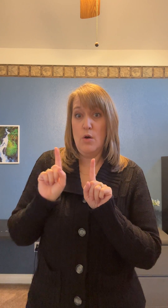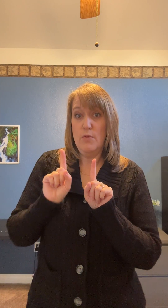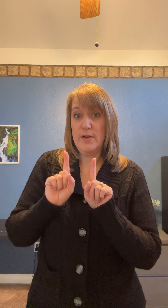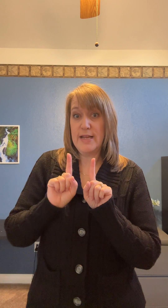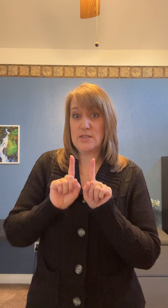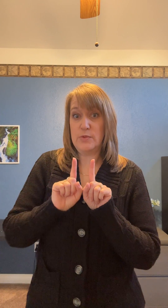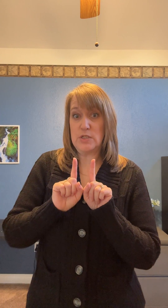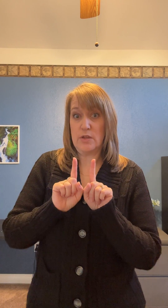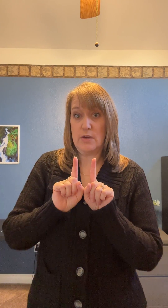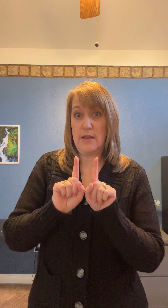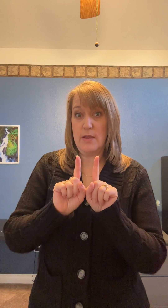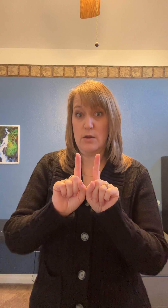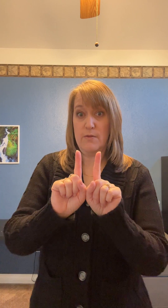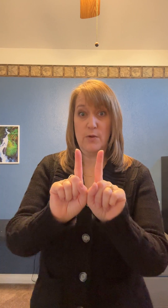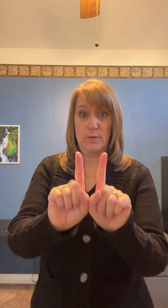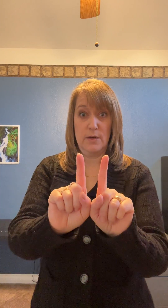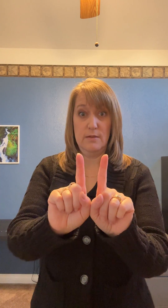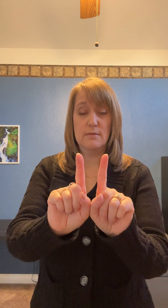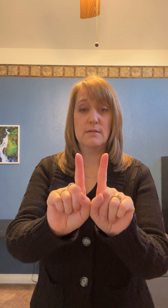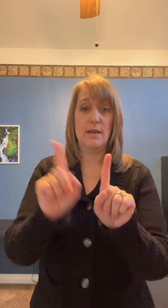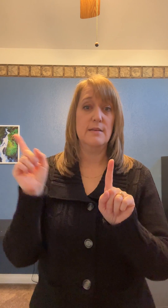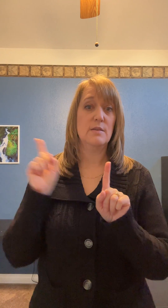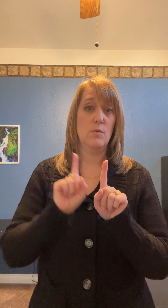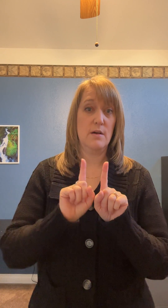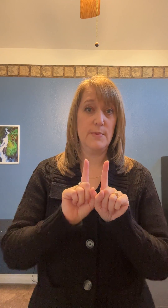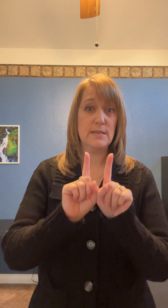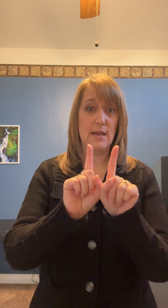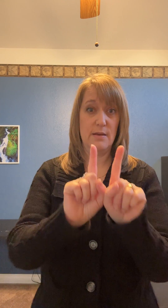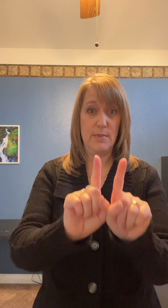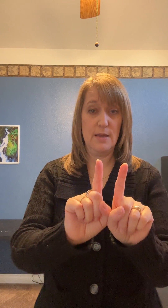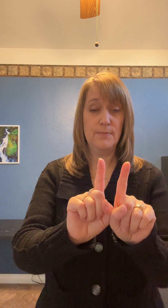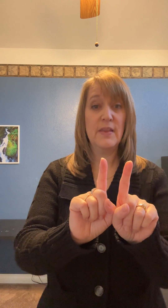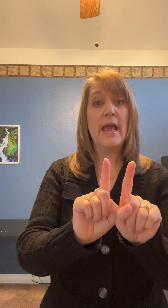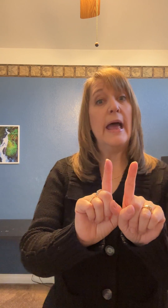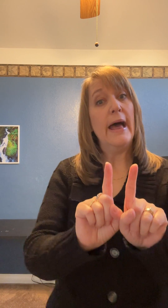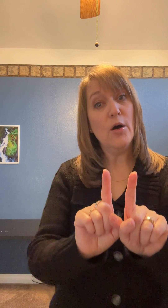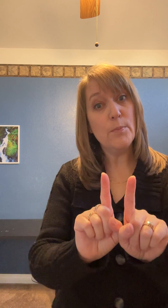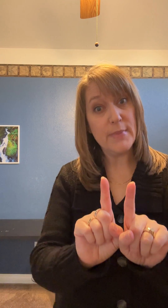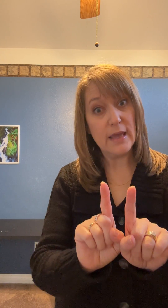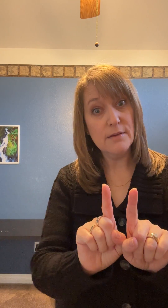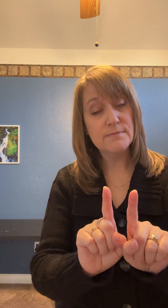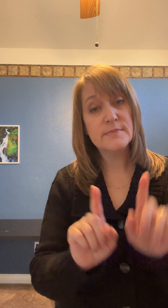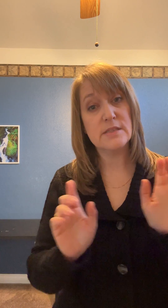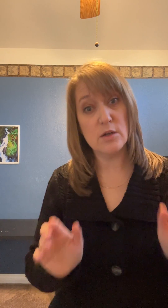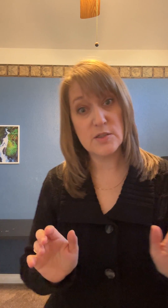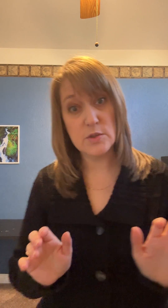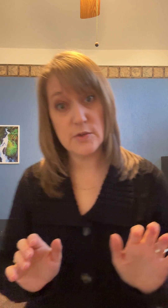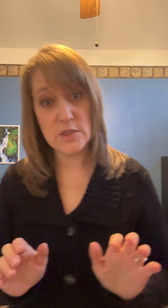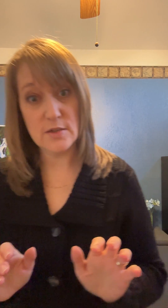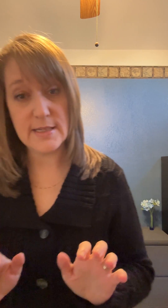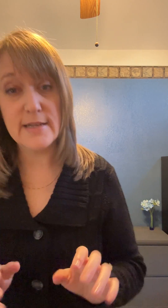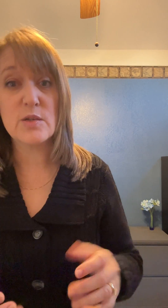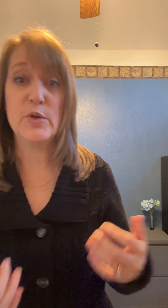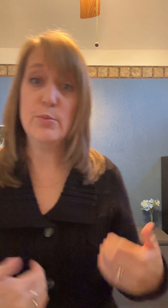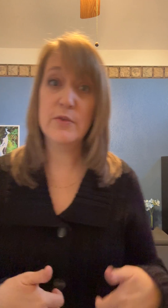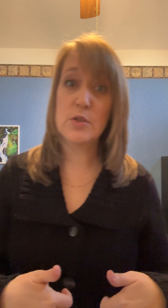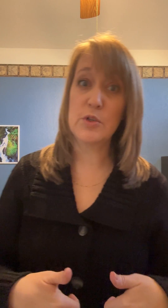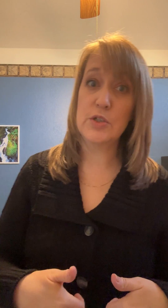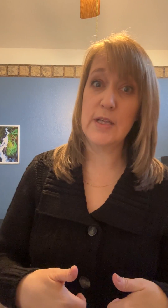over next to each other and then go forward. Okay, so walk beside me. Help me is also a directional sign. So when you move it towards yourself,